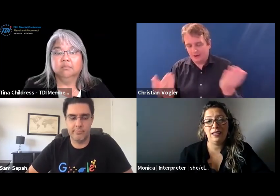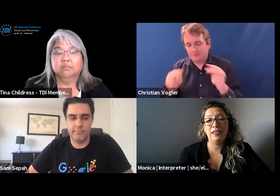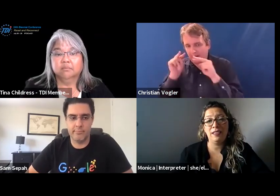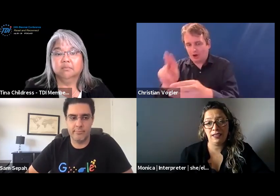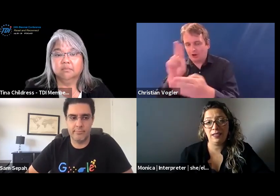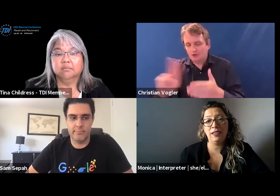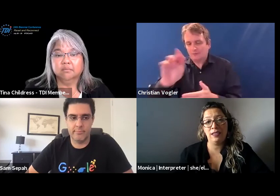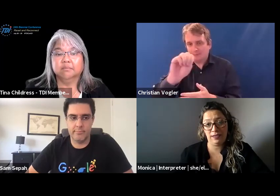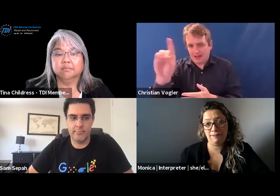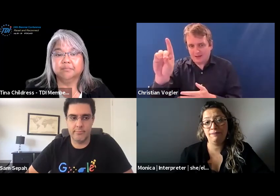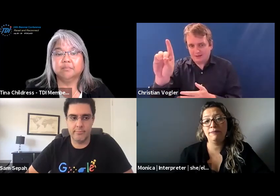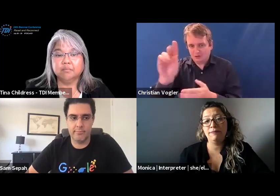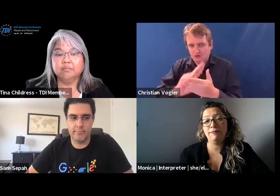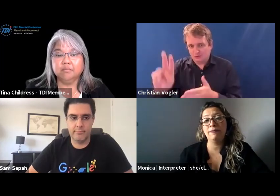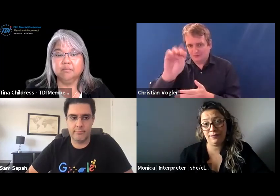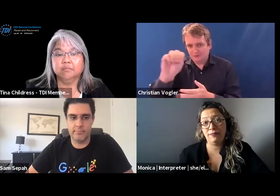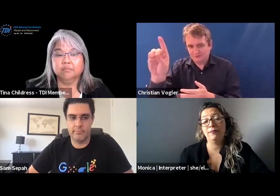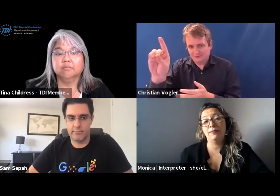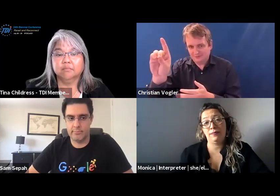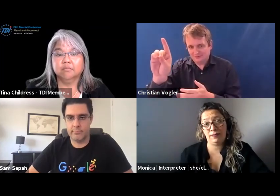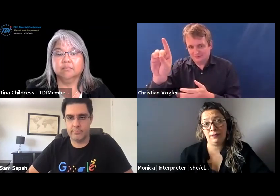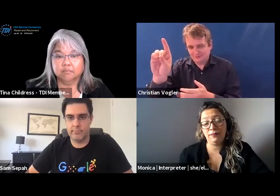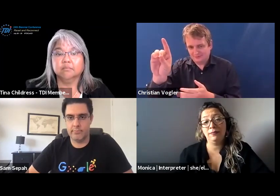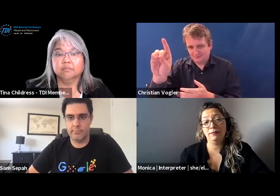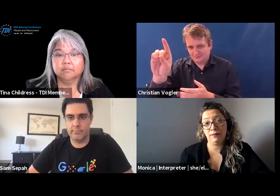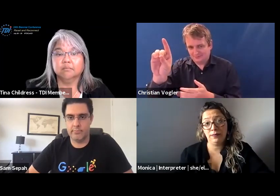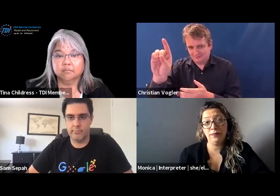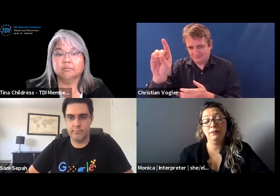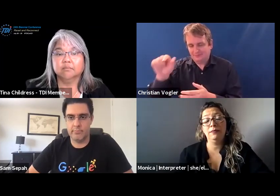think we need to take a closer look. You know, the University of Maryland